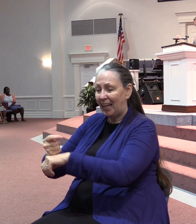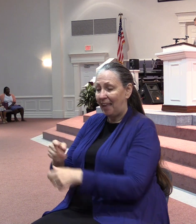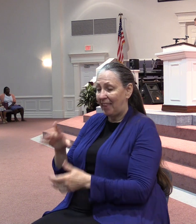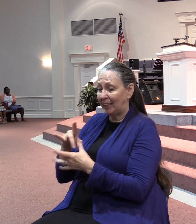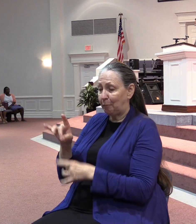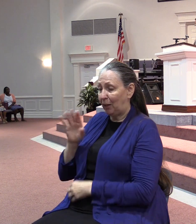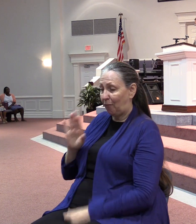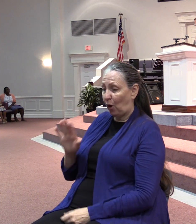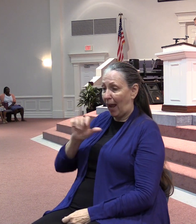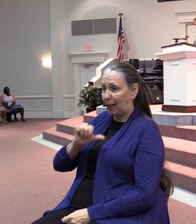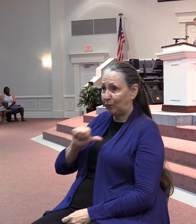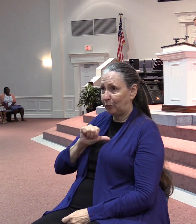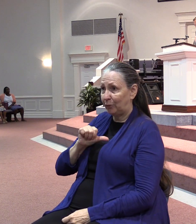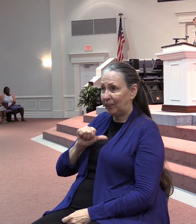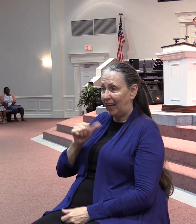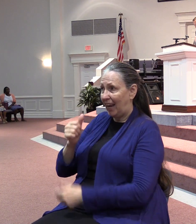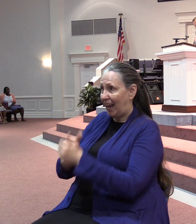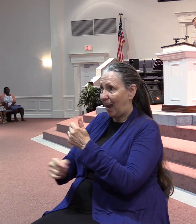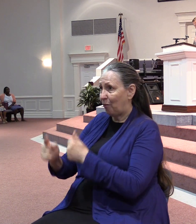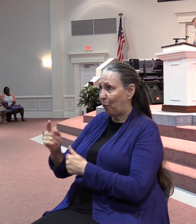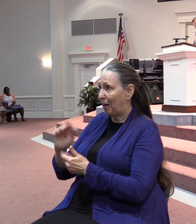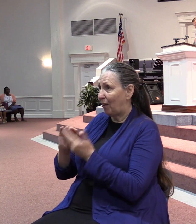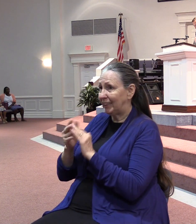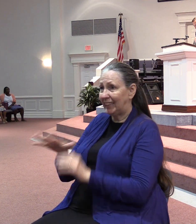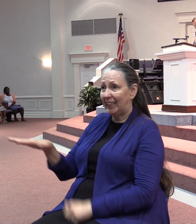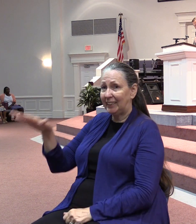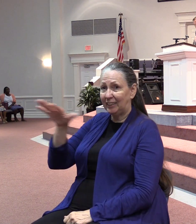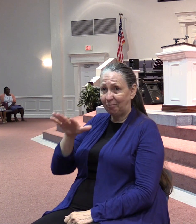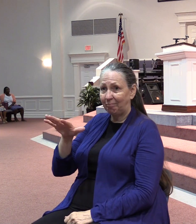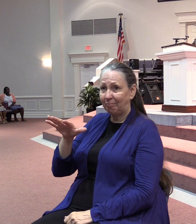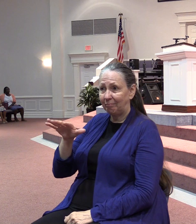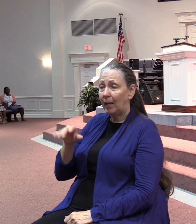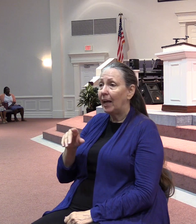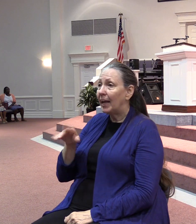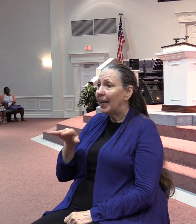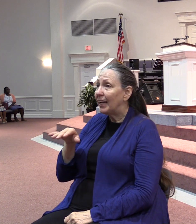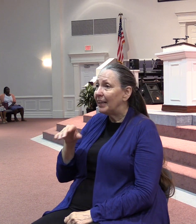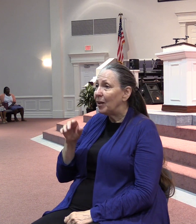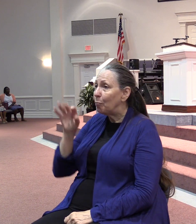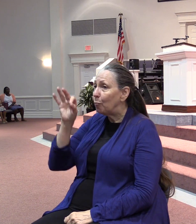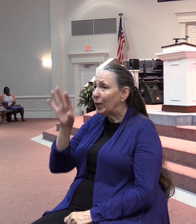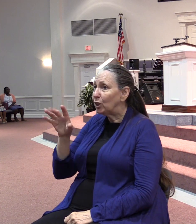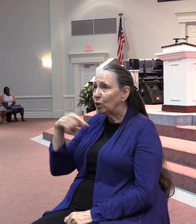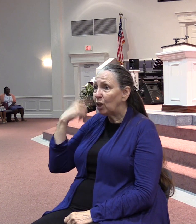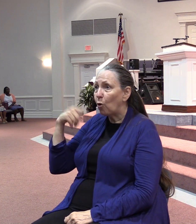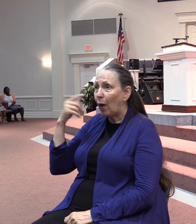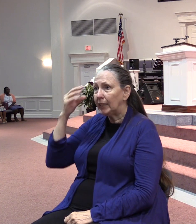stronghold of Jezebel is in every one of our cities. As a matter of fact, that's why preachers go